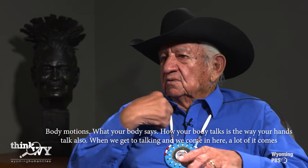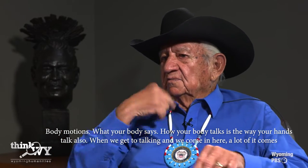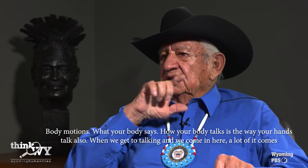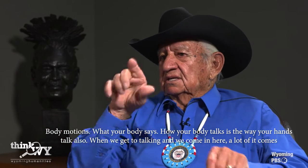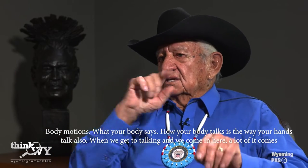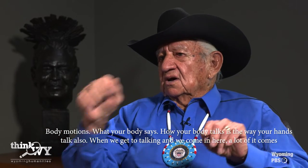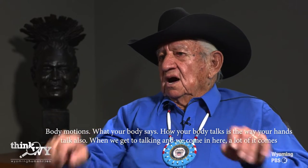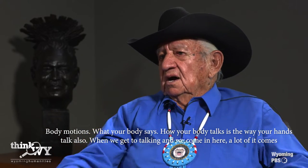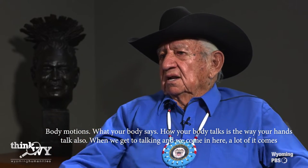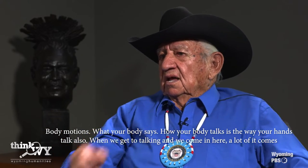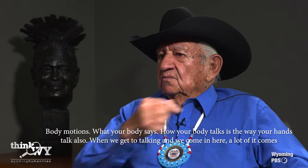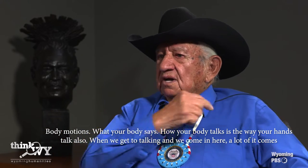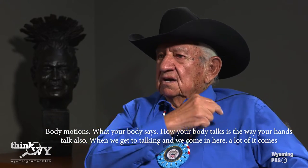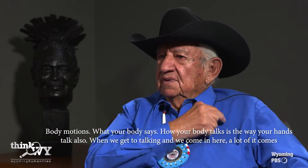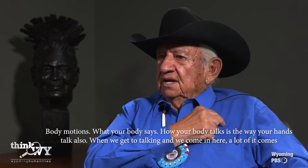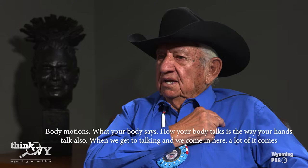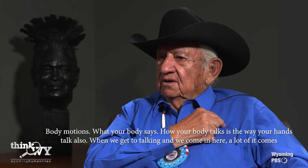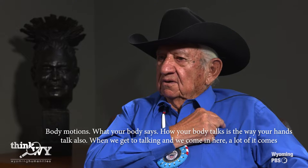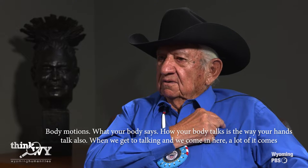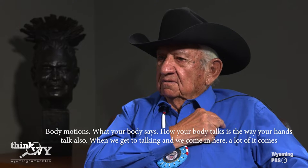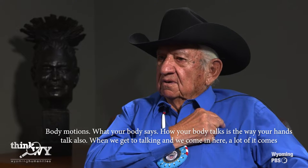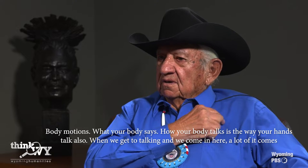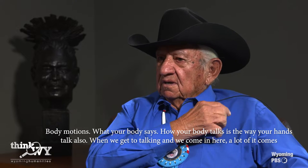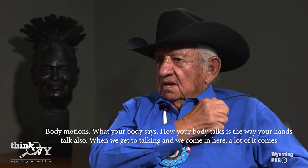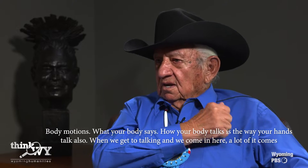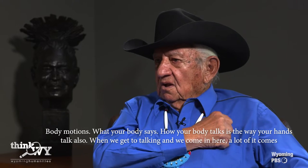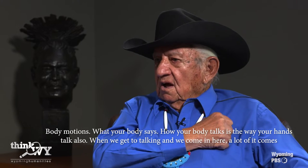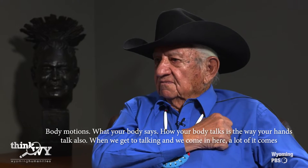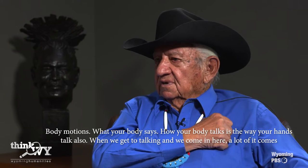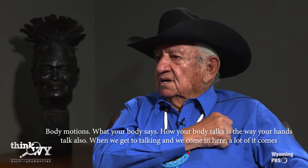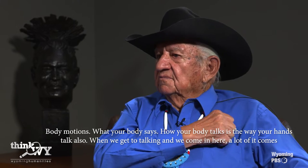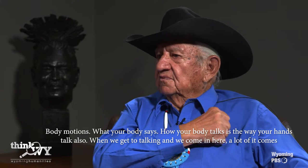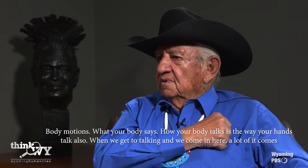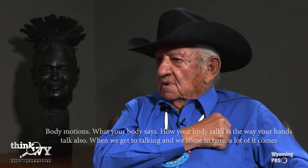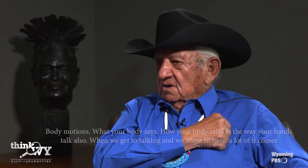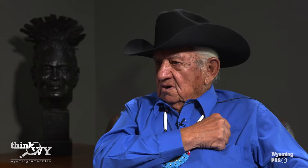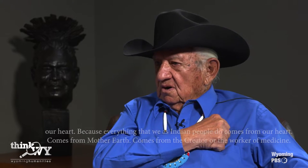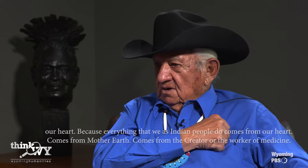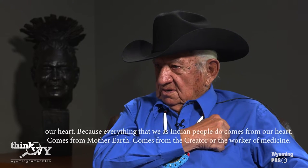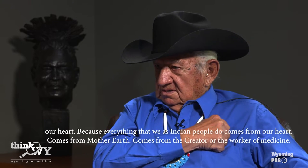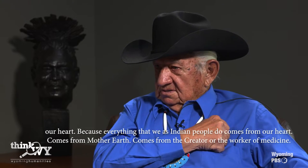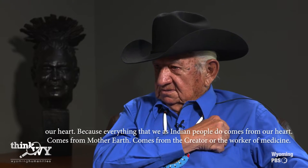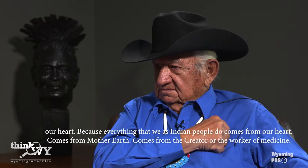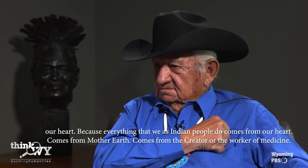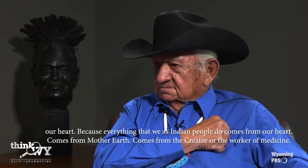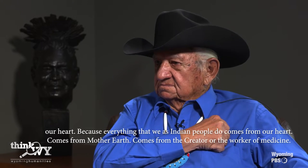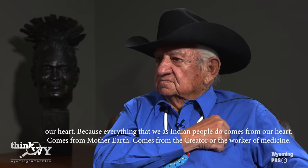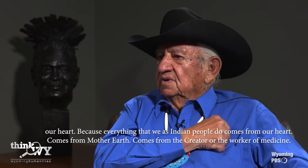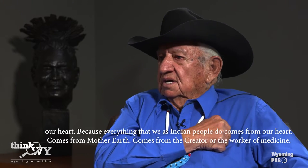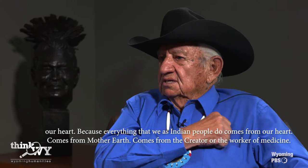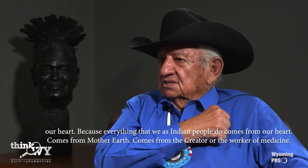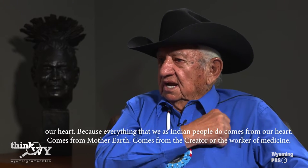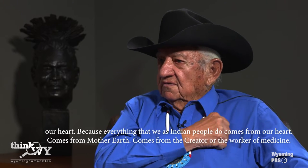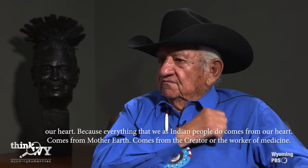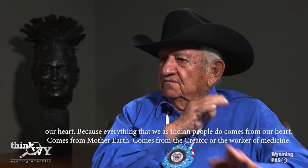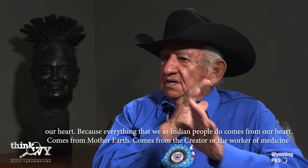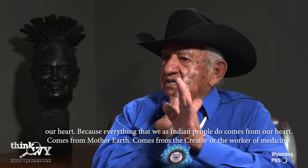we get to talking and we come in here, a lot of it comes from our heart, because